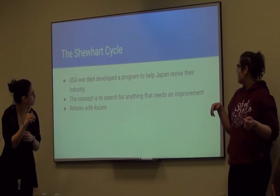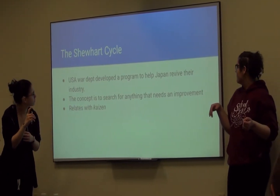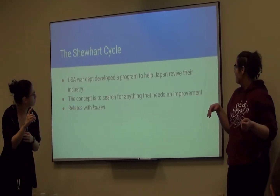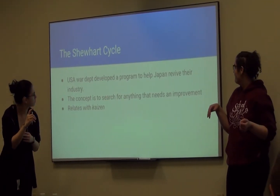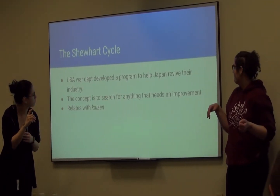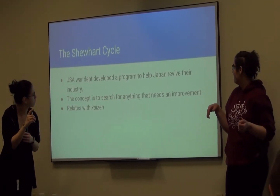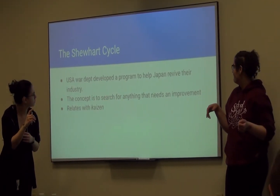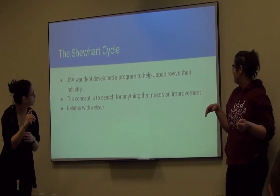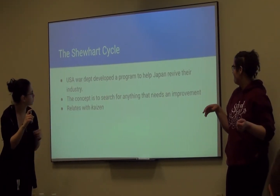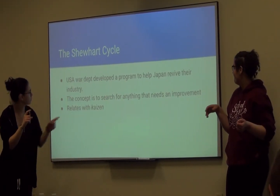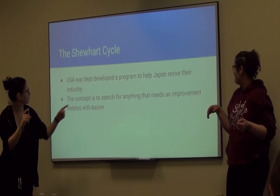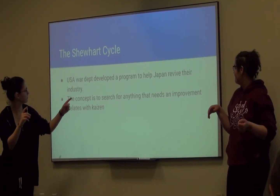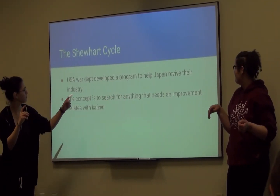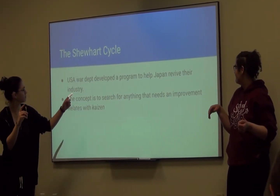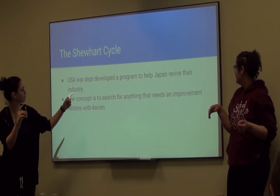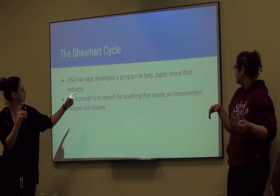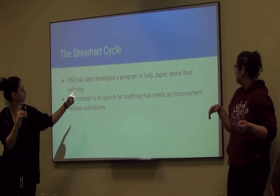Shiwart cycle.